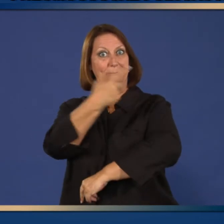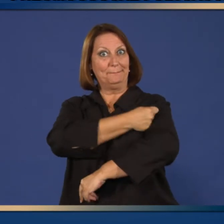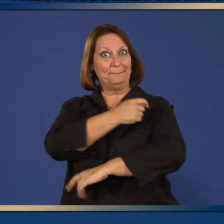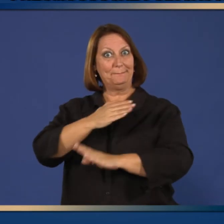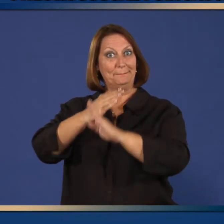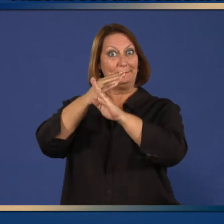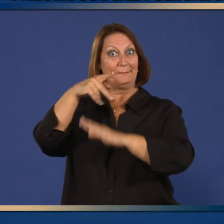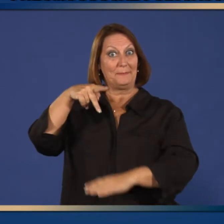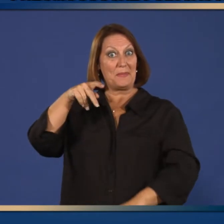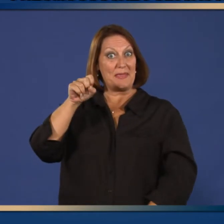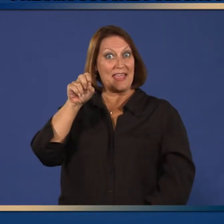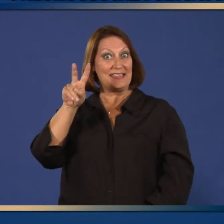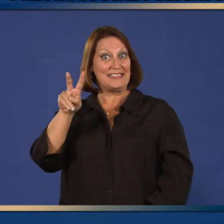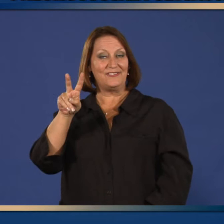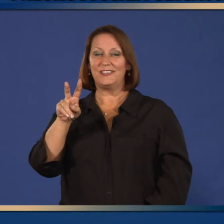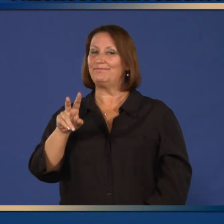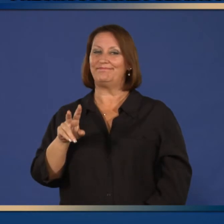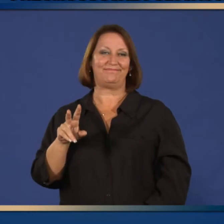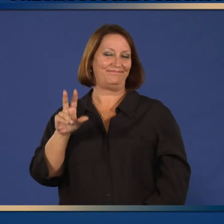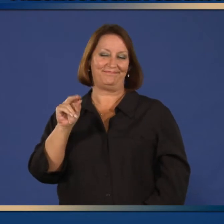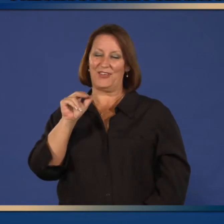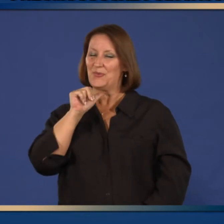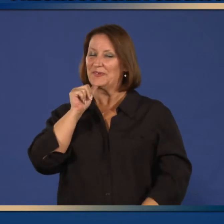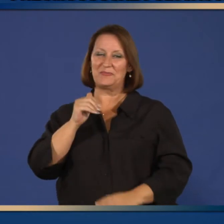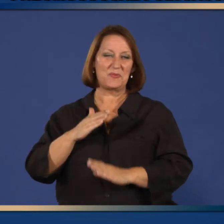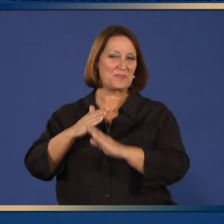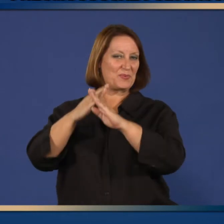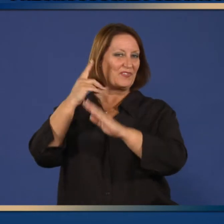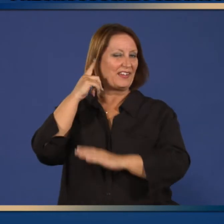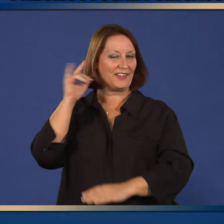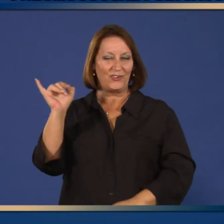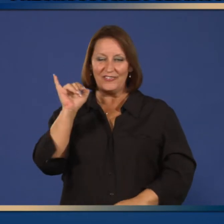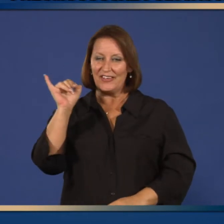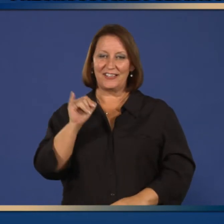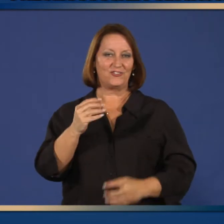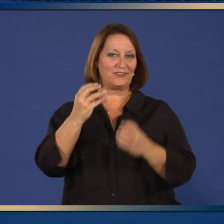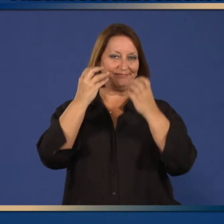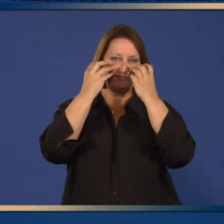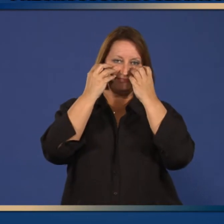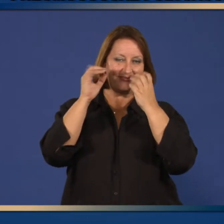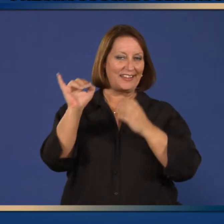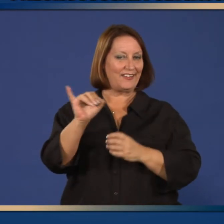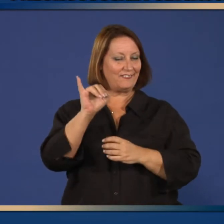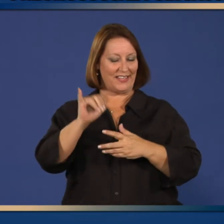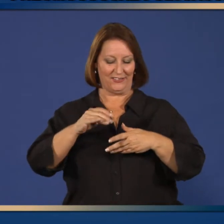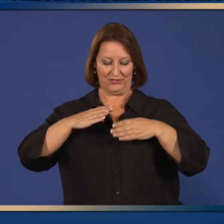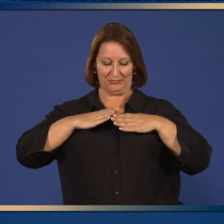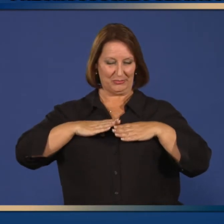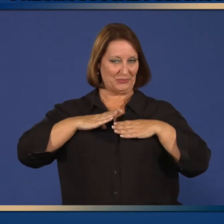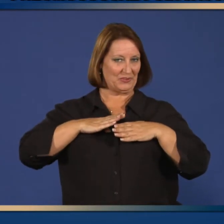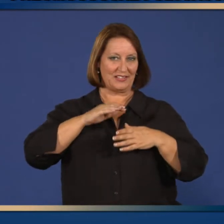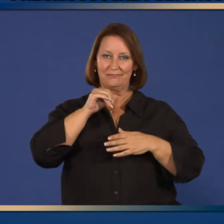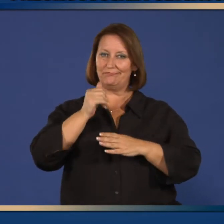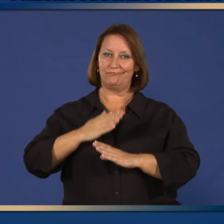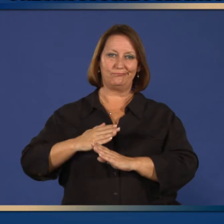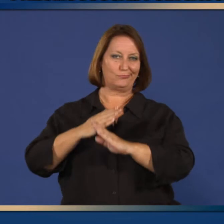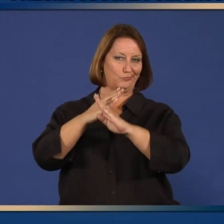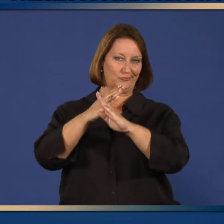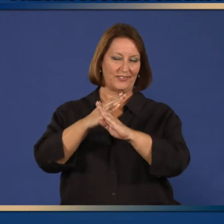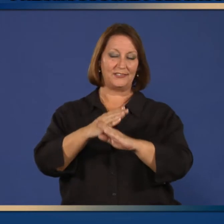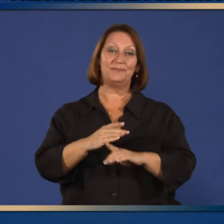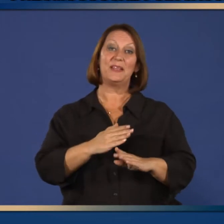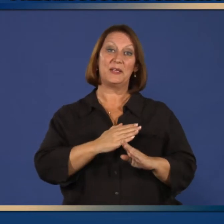do not need to get PPSV because it is not effective against